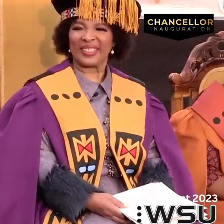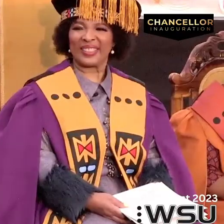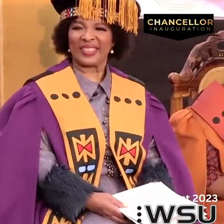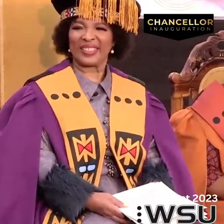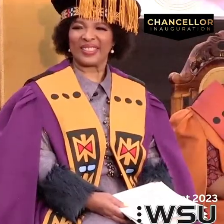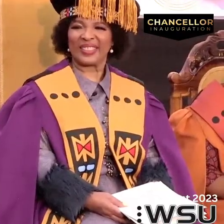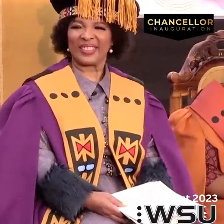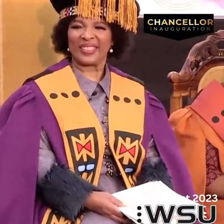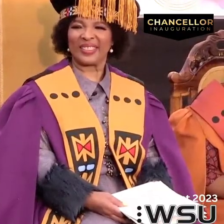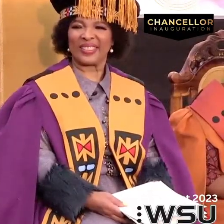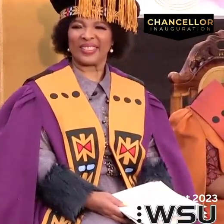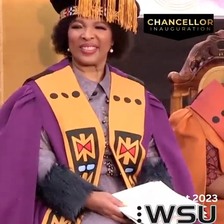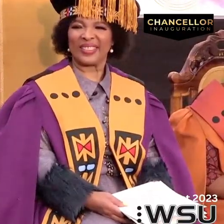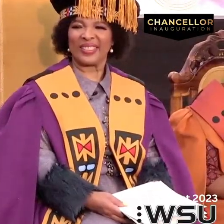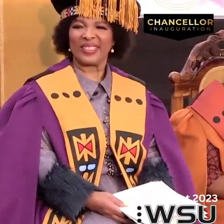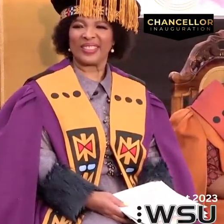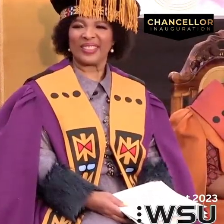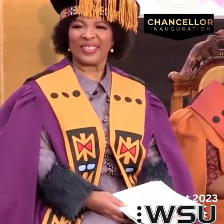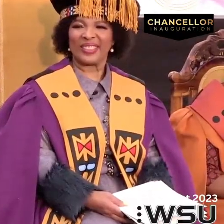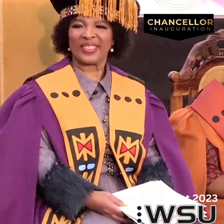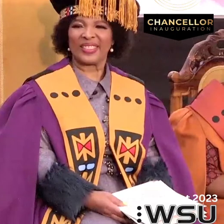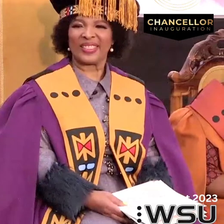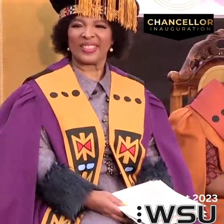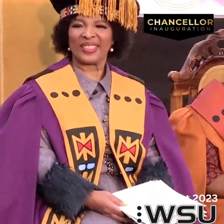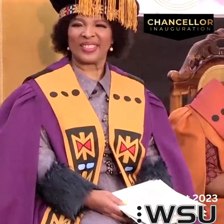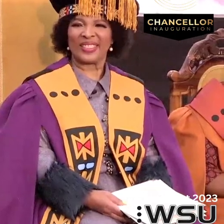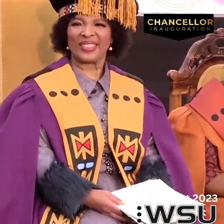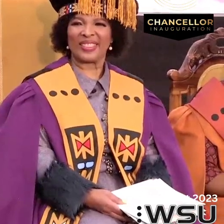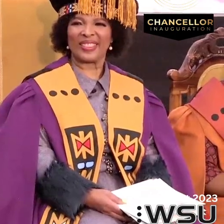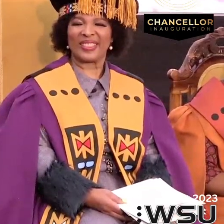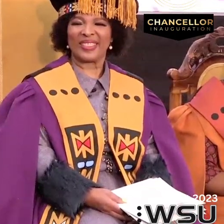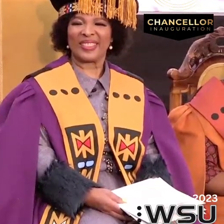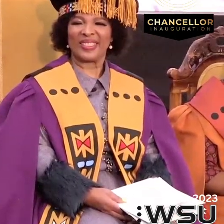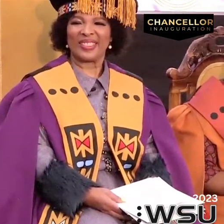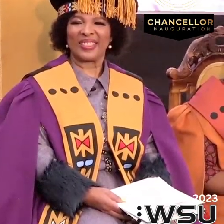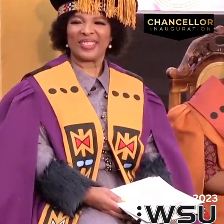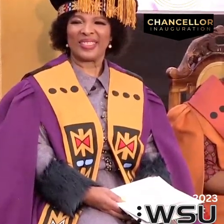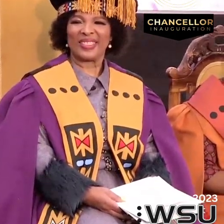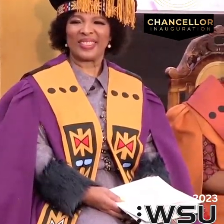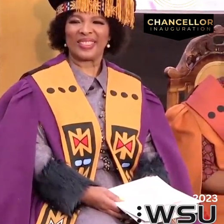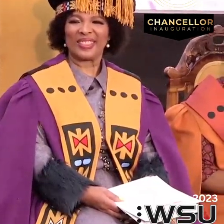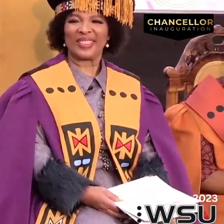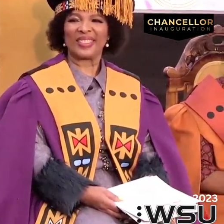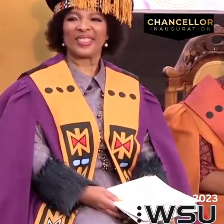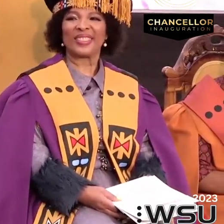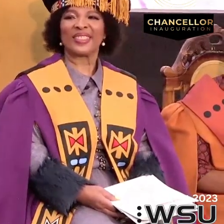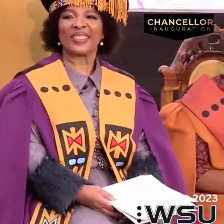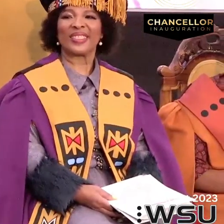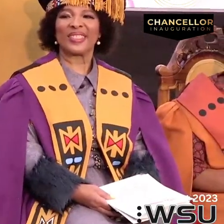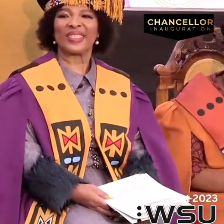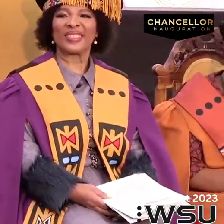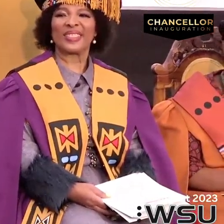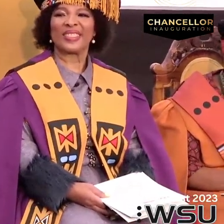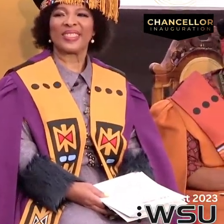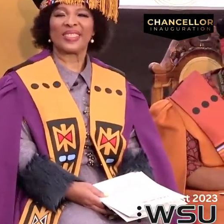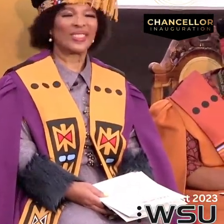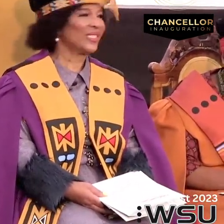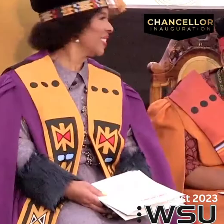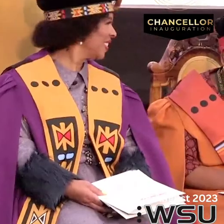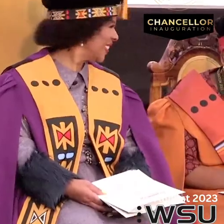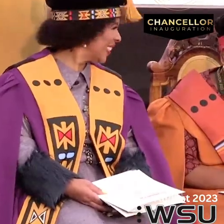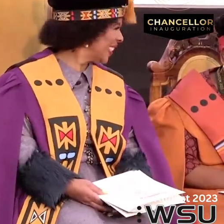university from down to up. As you understand that, ikamala makoskasi, ikokelwa ngumfazi